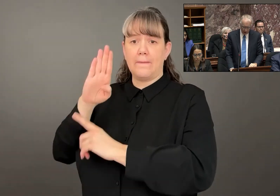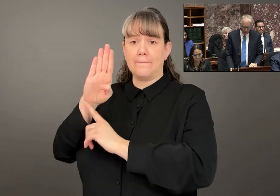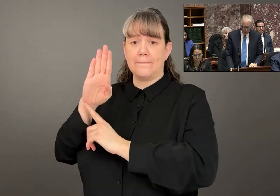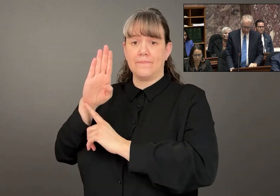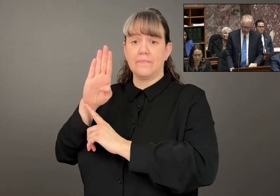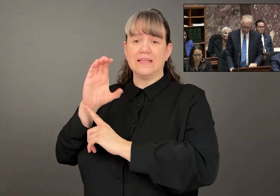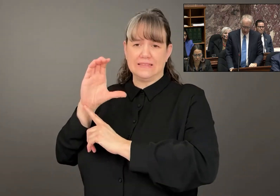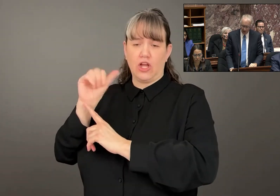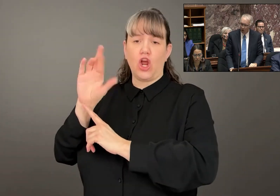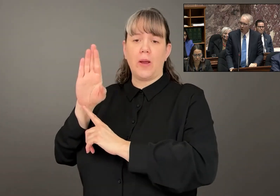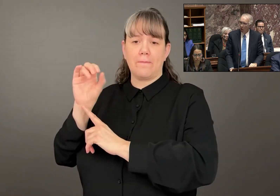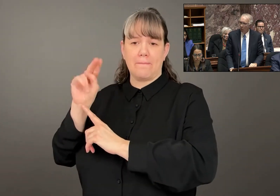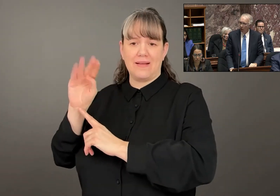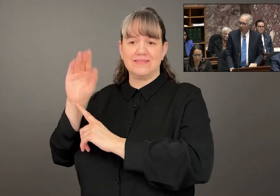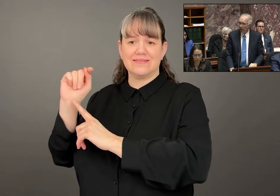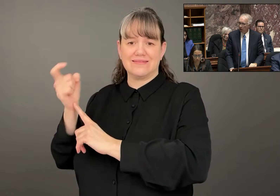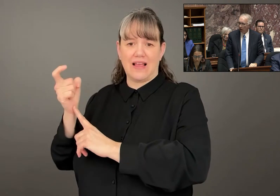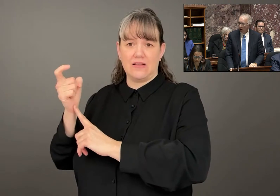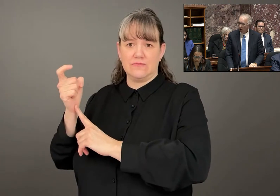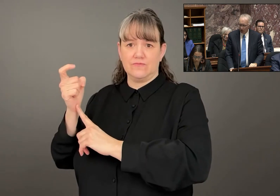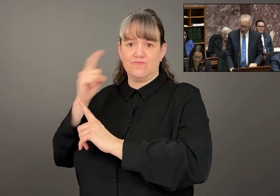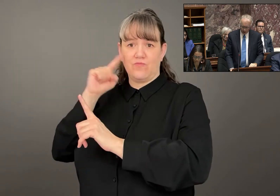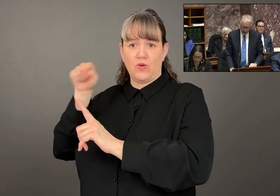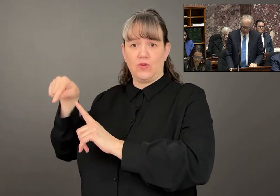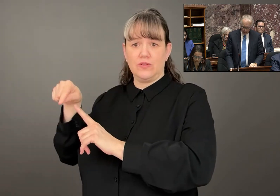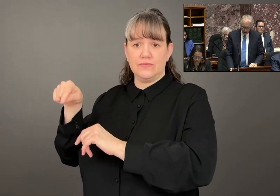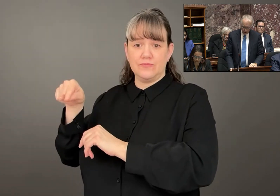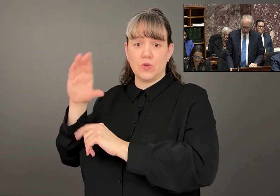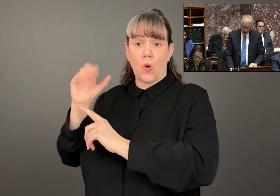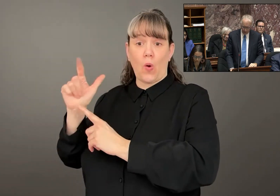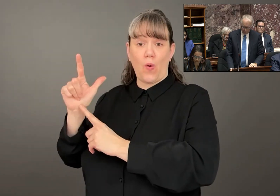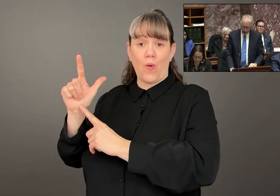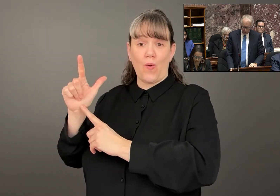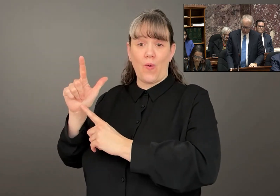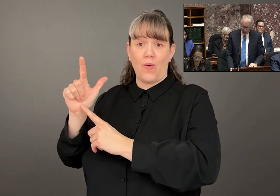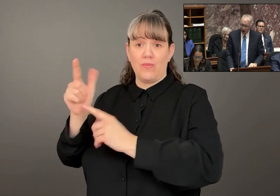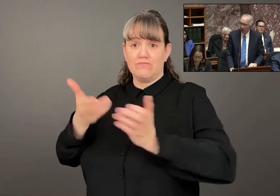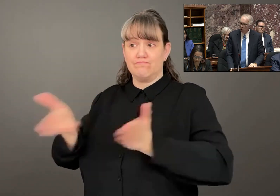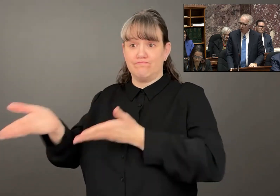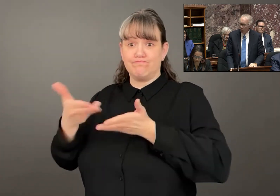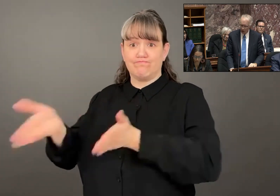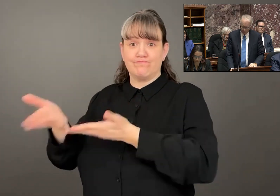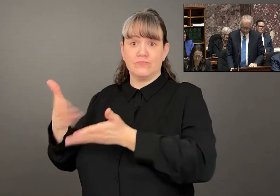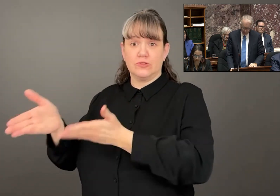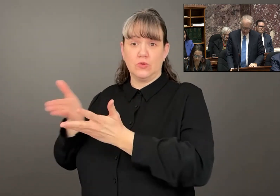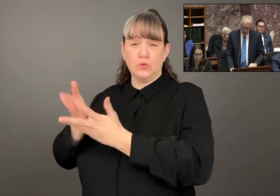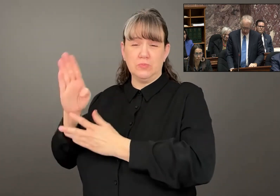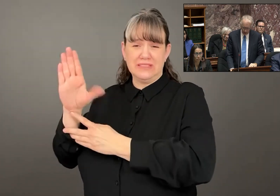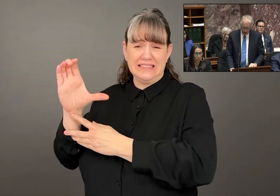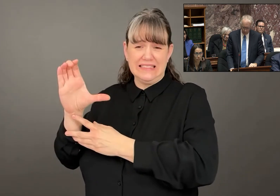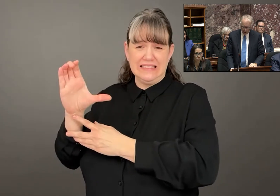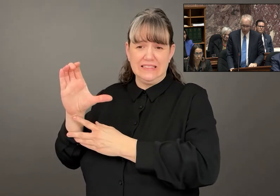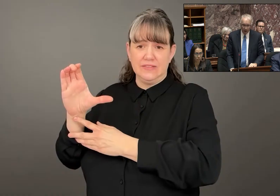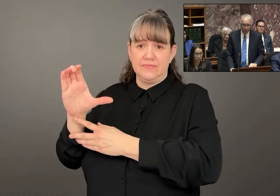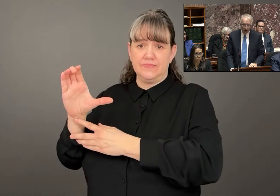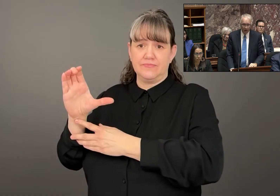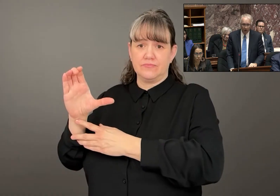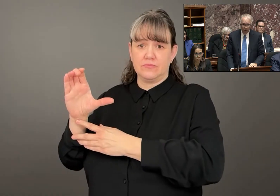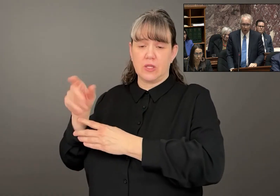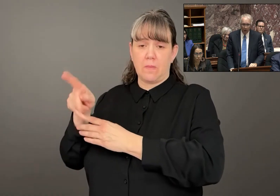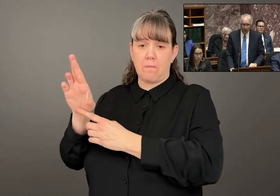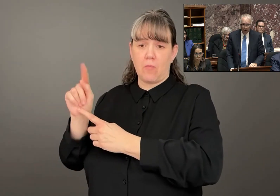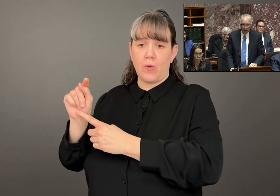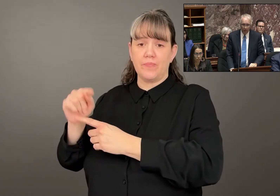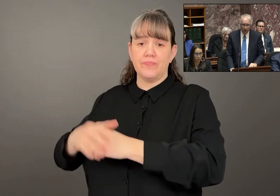Federal Council. Will the Premier today tell this House how much progress is being made and when this